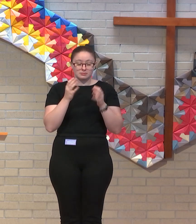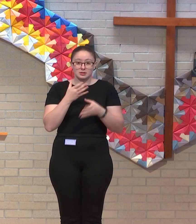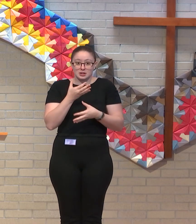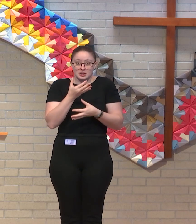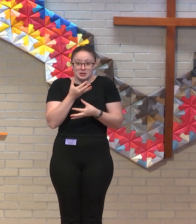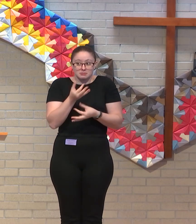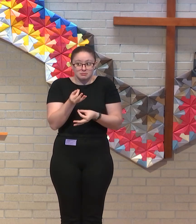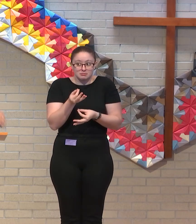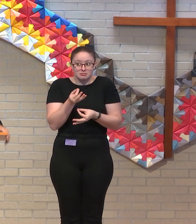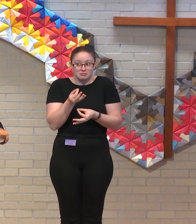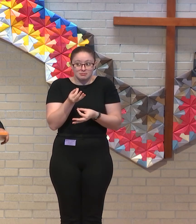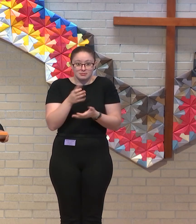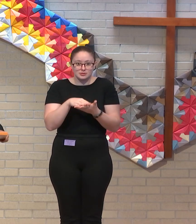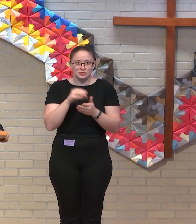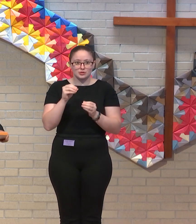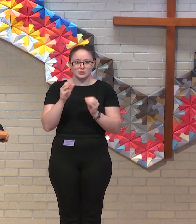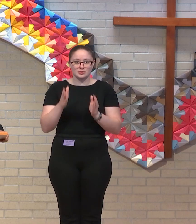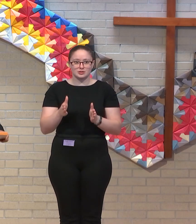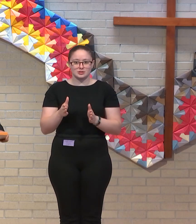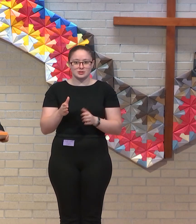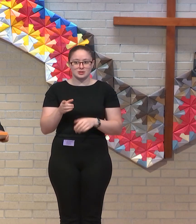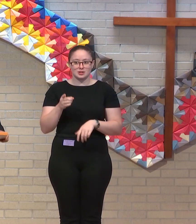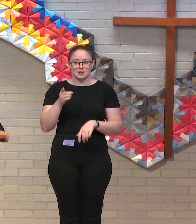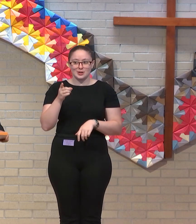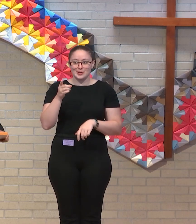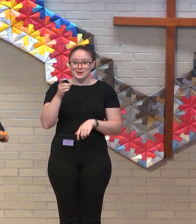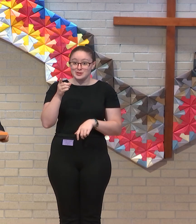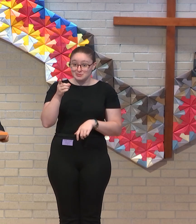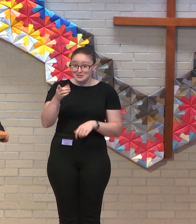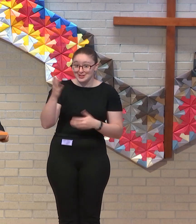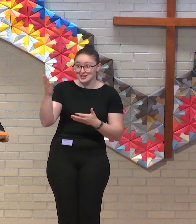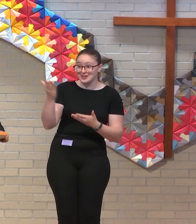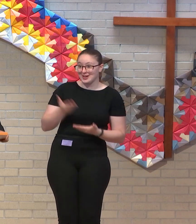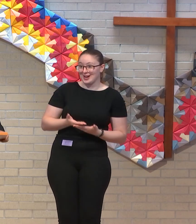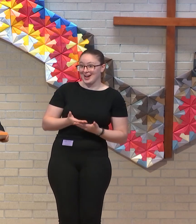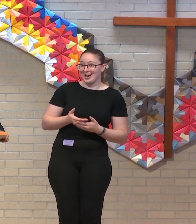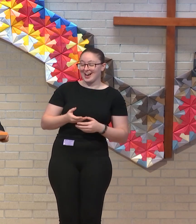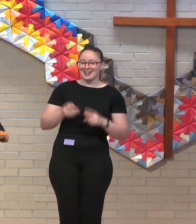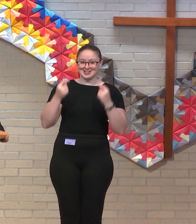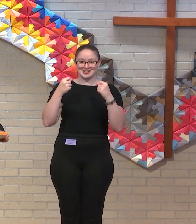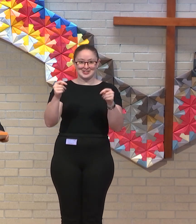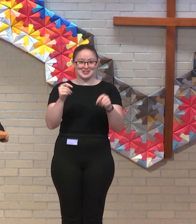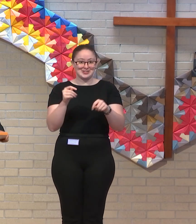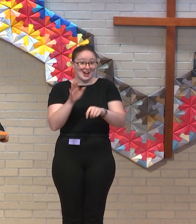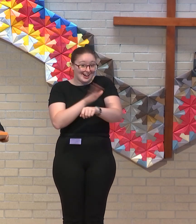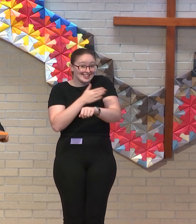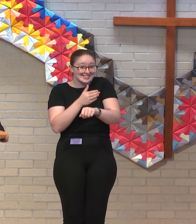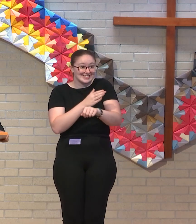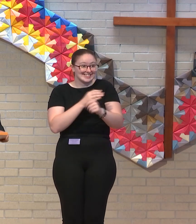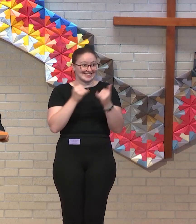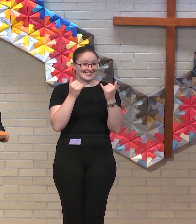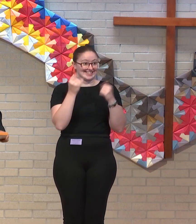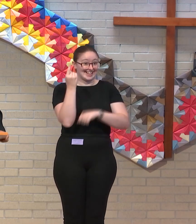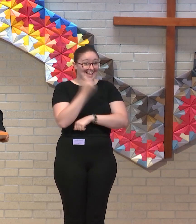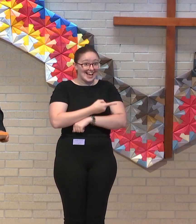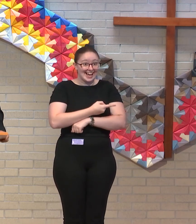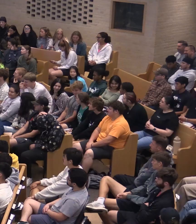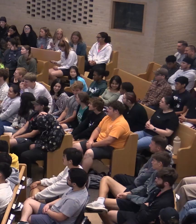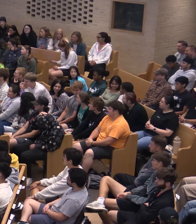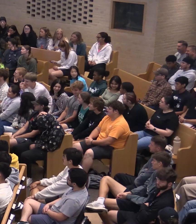students, you should come to try out choir today at 4 o'clock. No audition required.